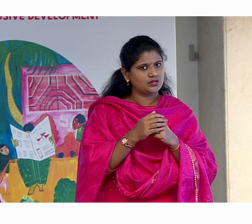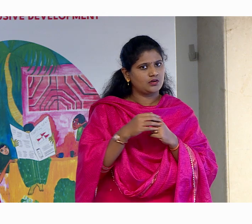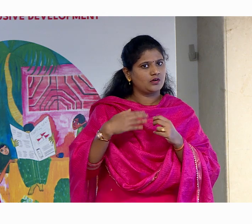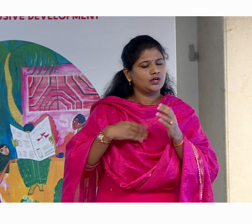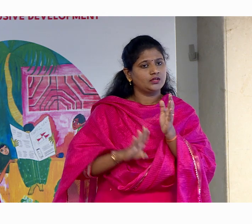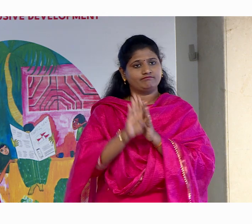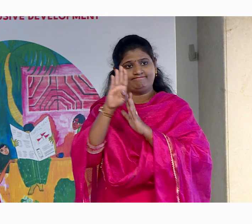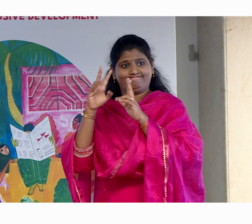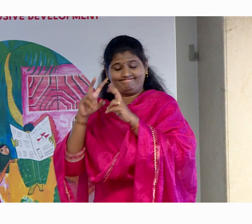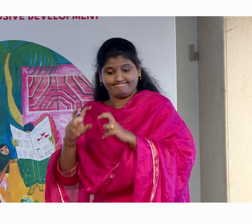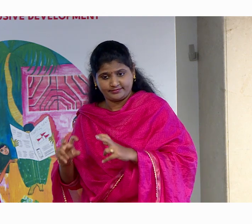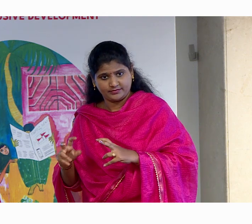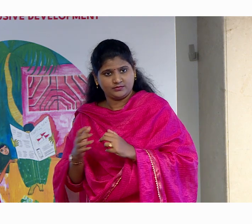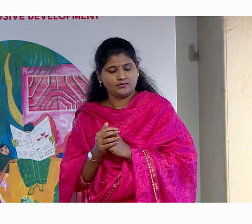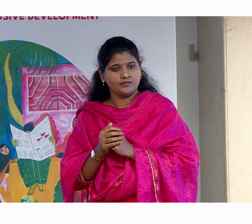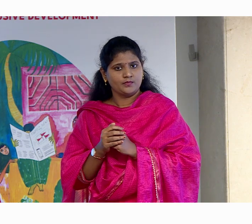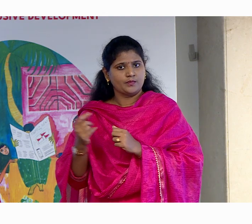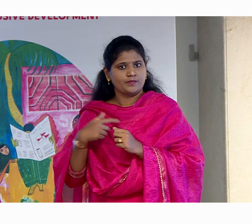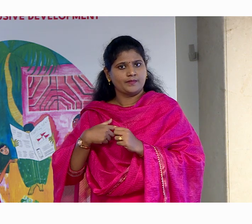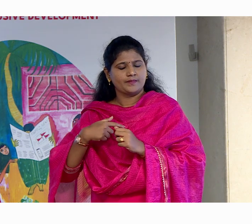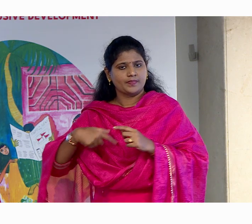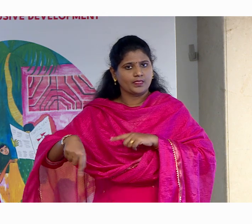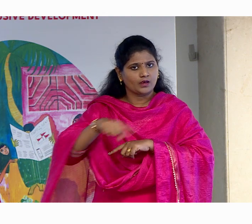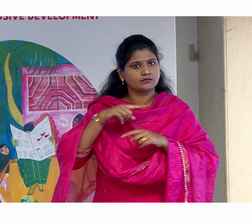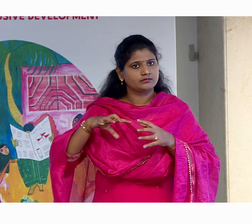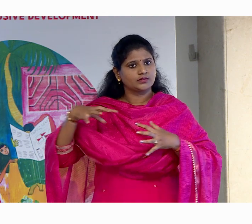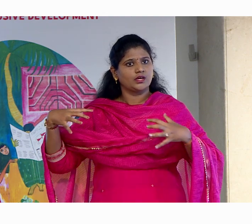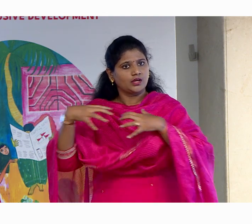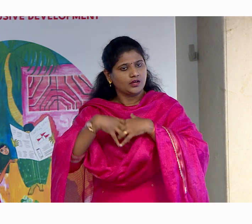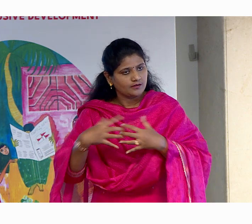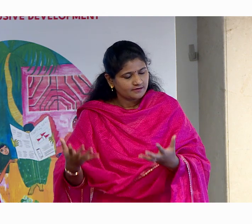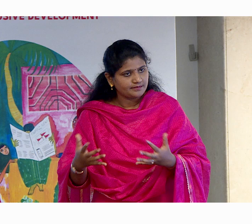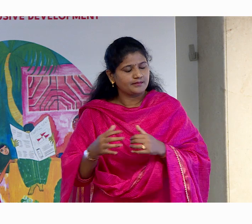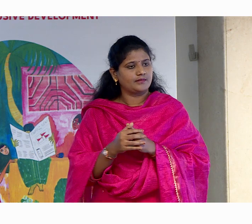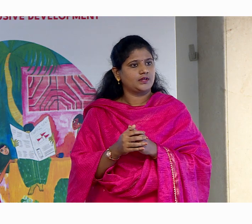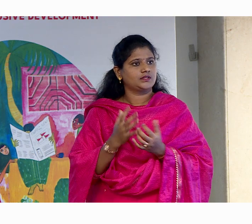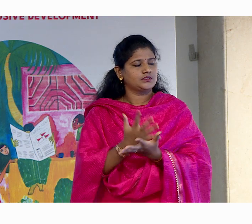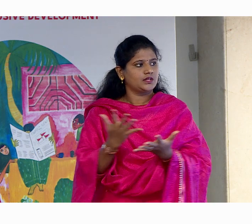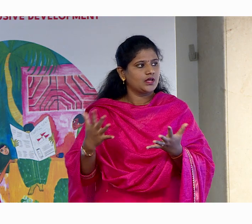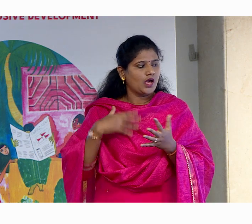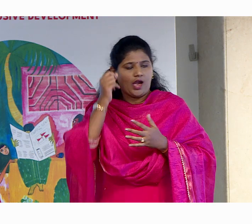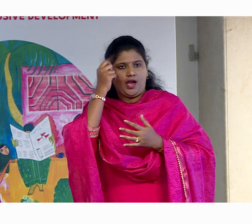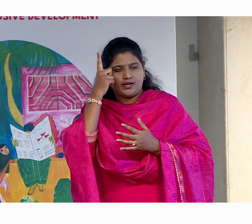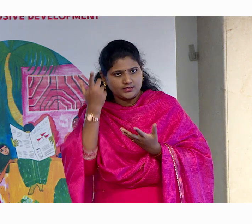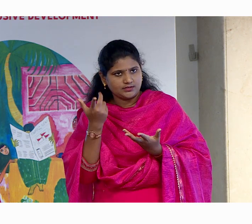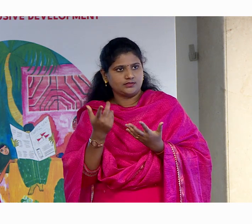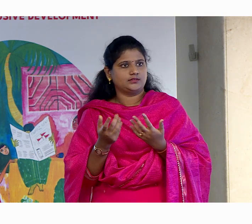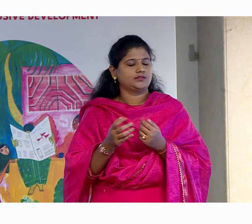of research require that kind of mix to really make things understandable.